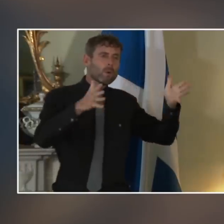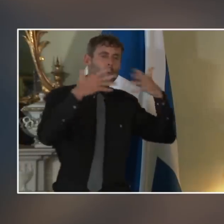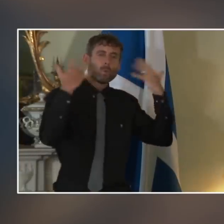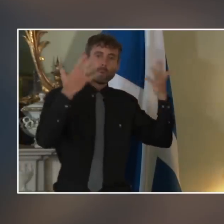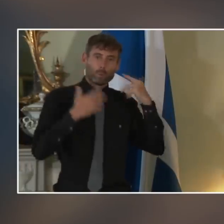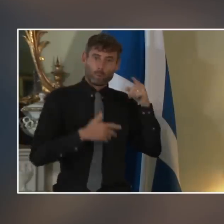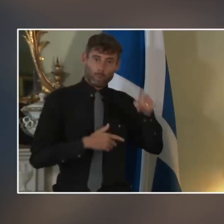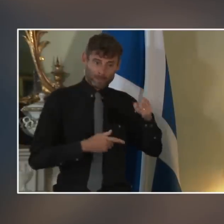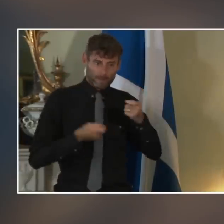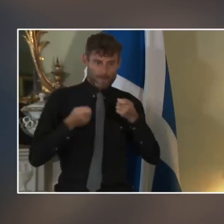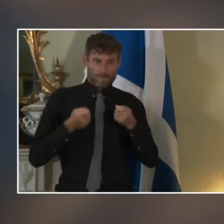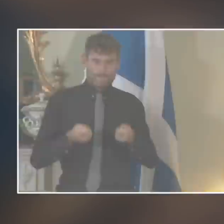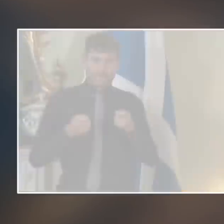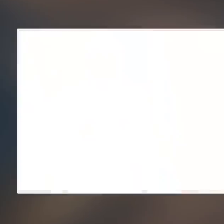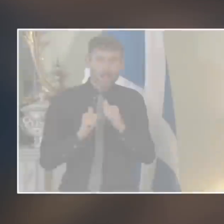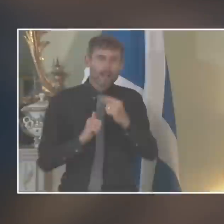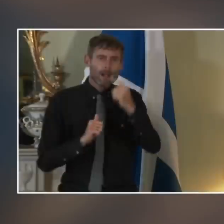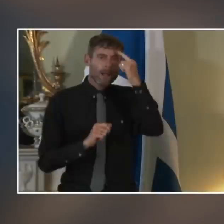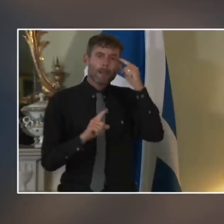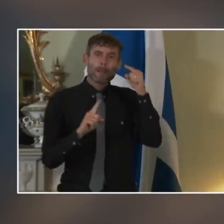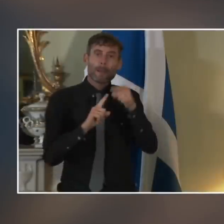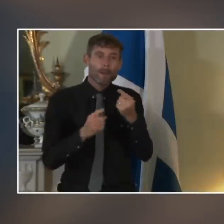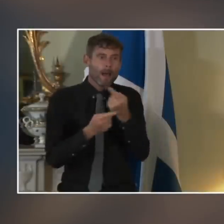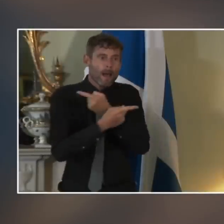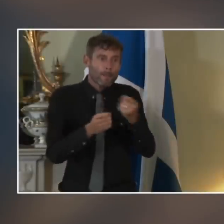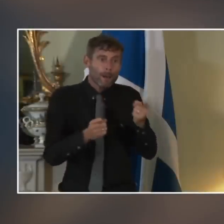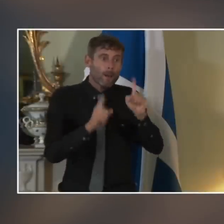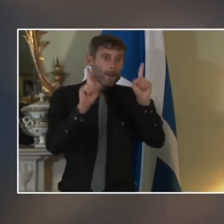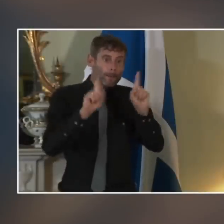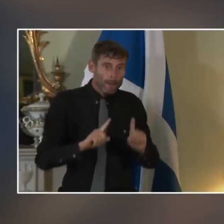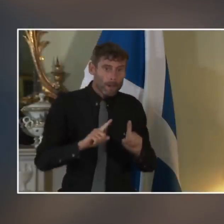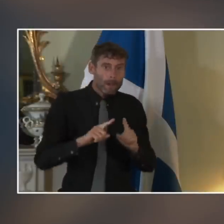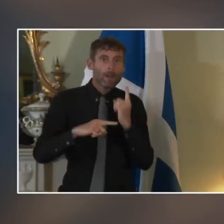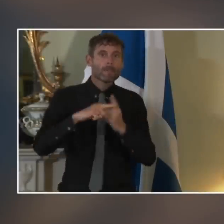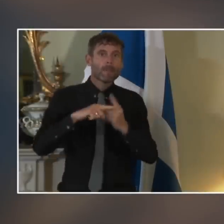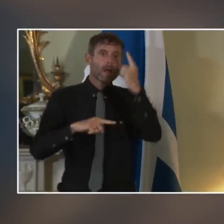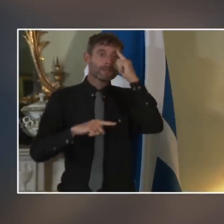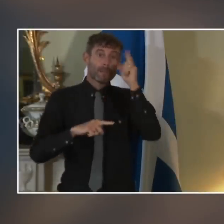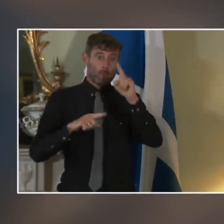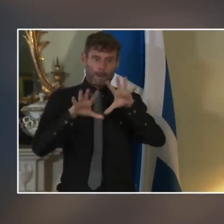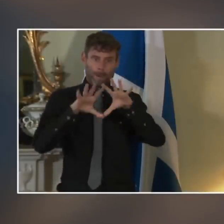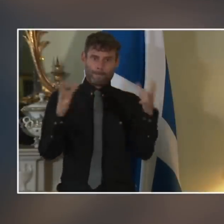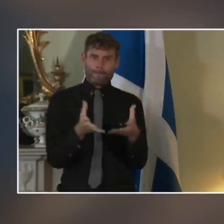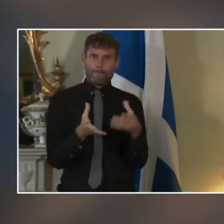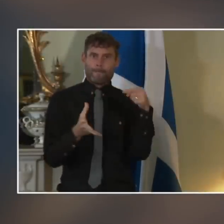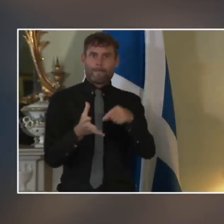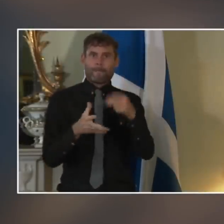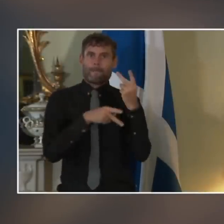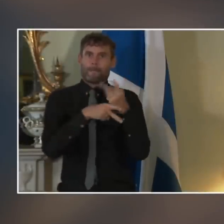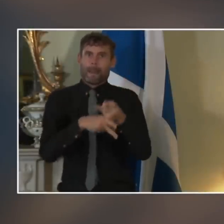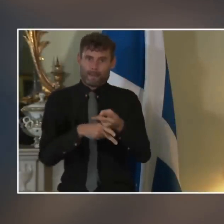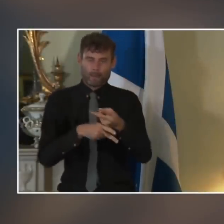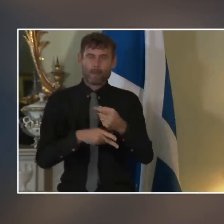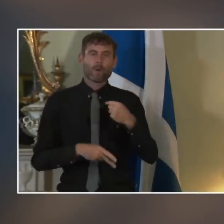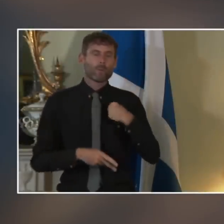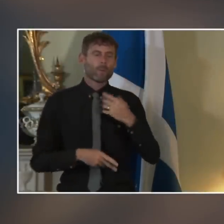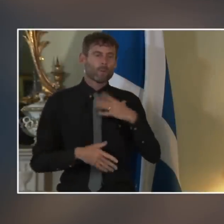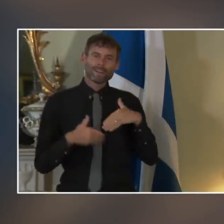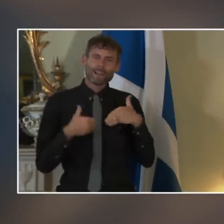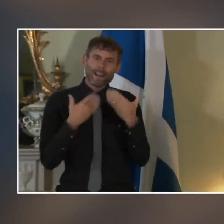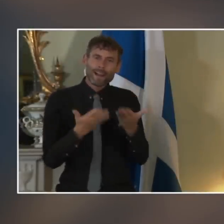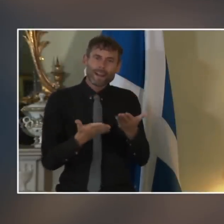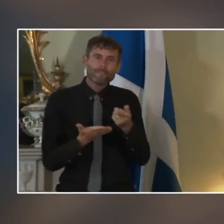thousands of good quality jobs. Together, we would deliver a new deal for tenants, giving tenants more